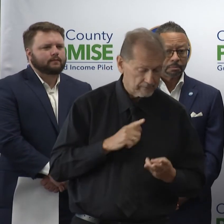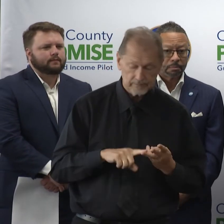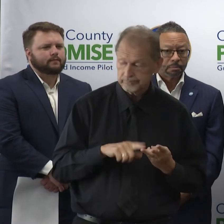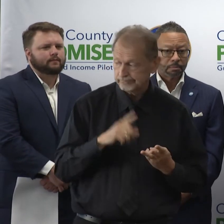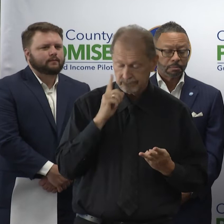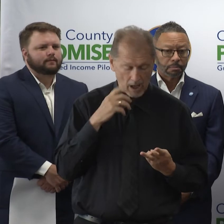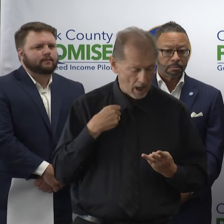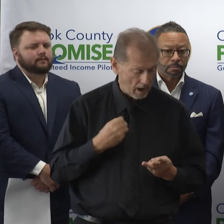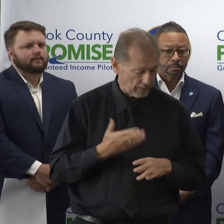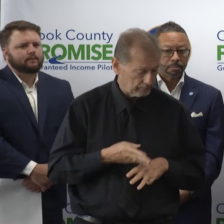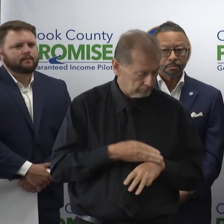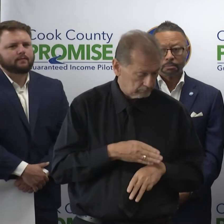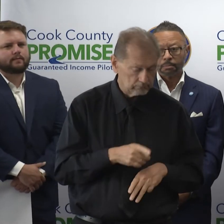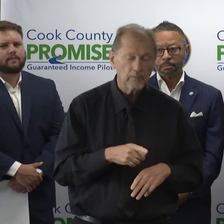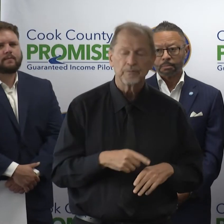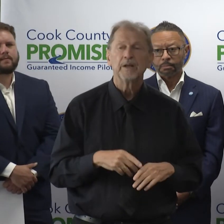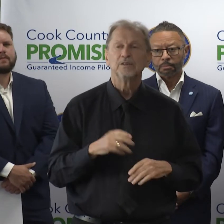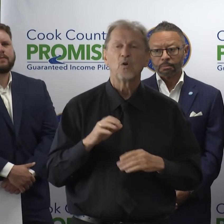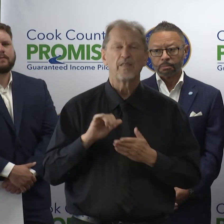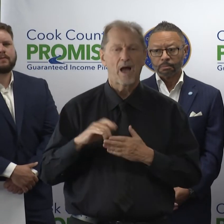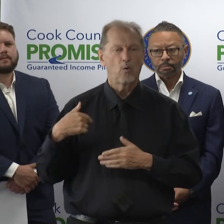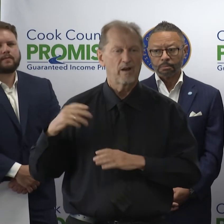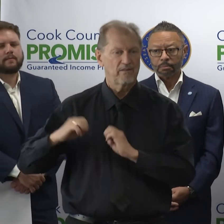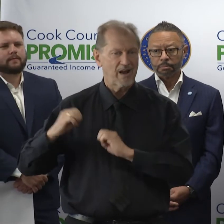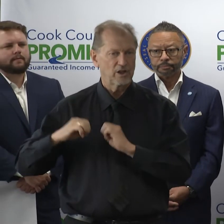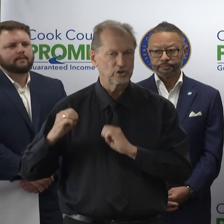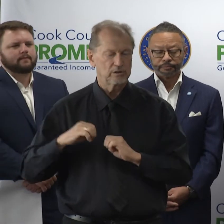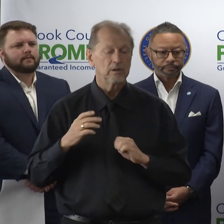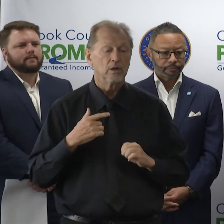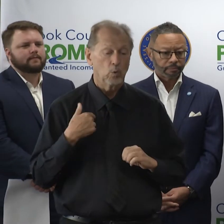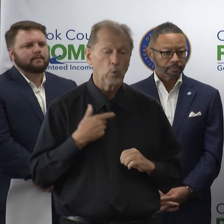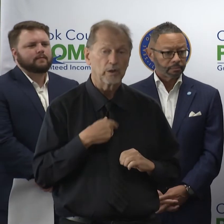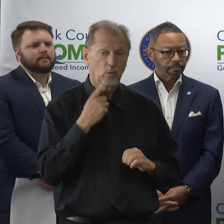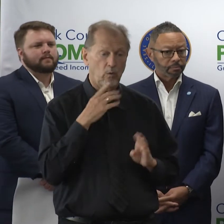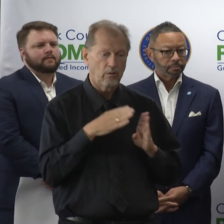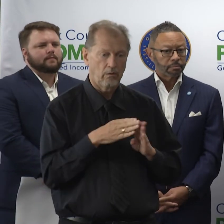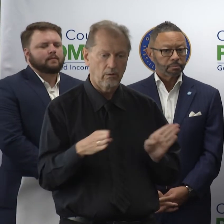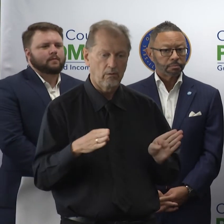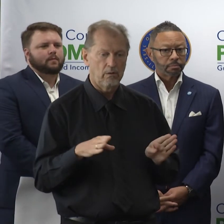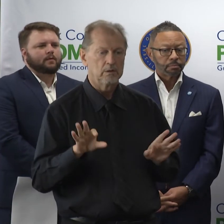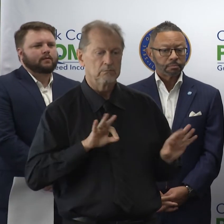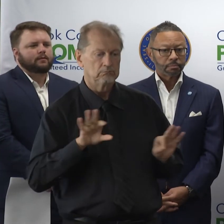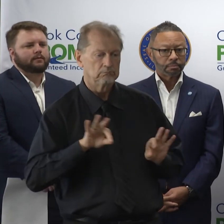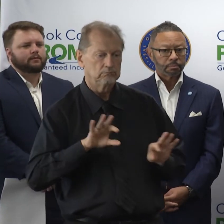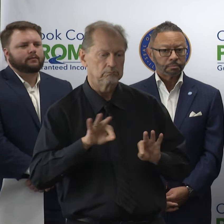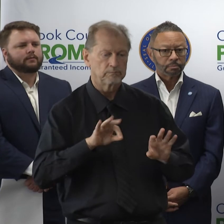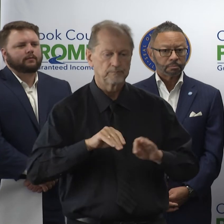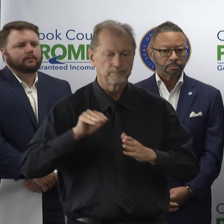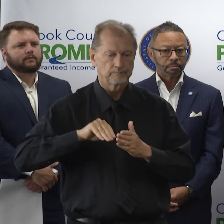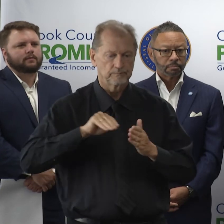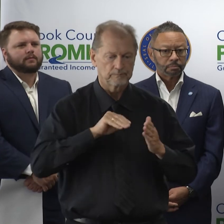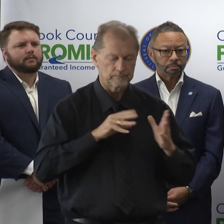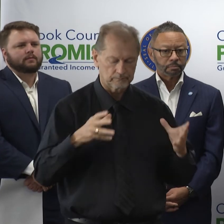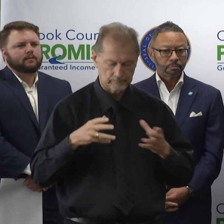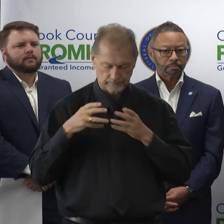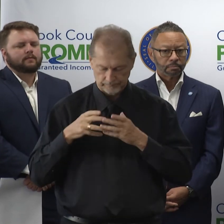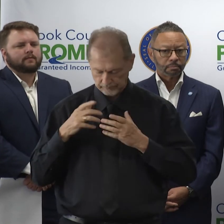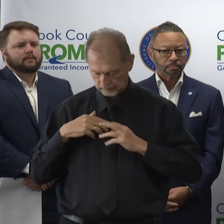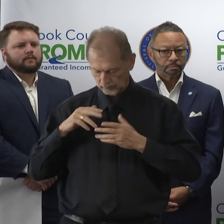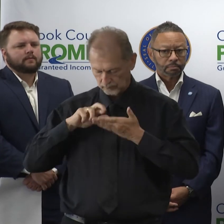health outcomes. The evaluation will include a randomized controlled trial, analysis of administrative and survey